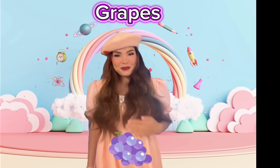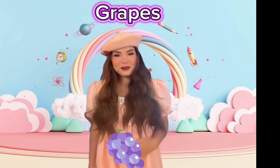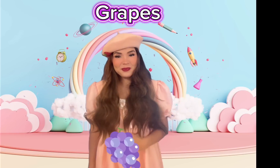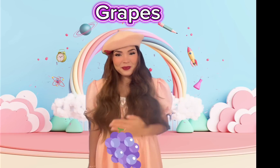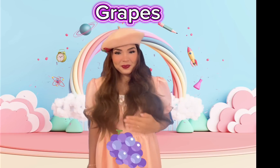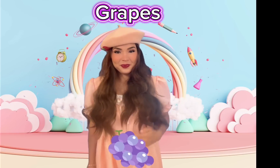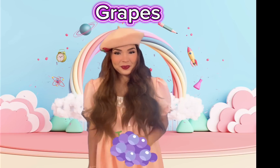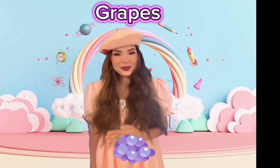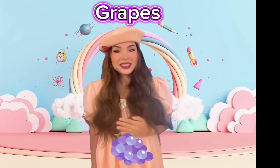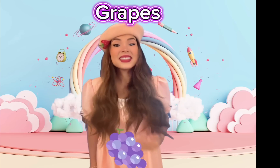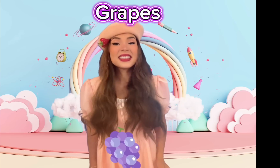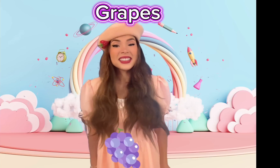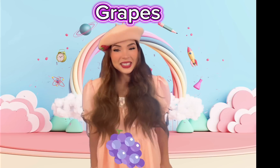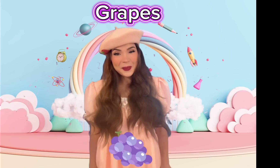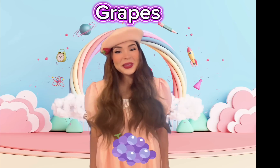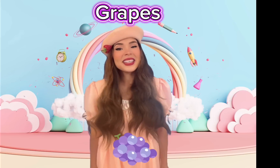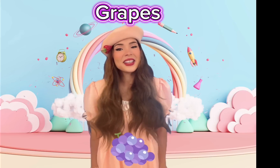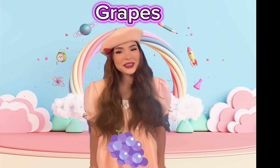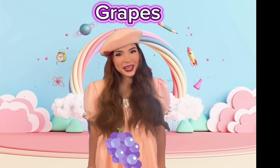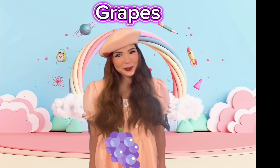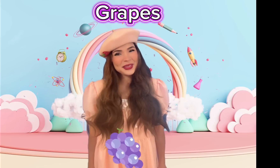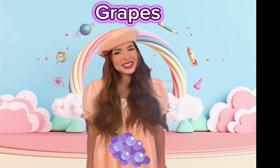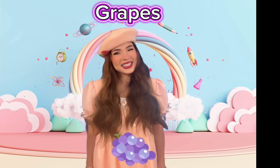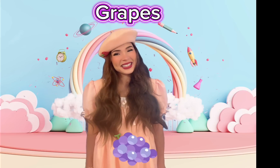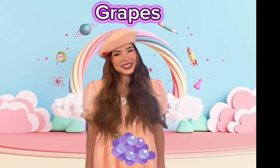Yum. Yummy grapes.